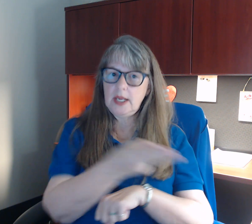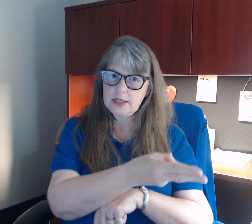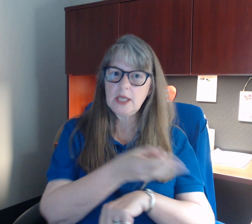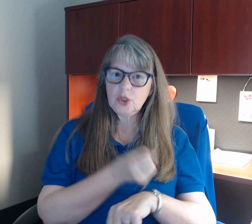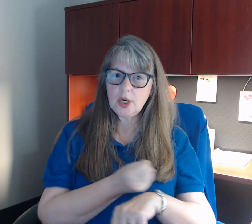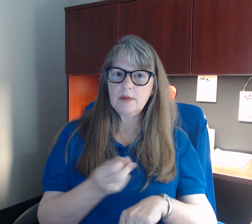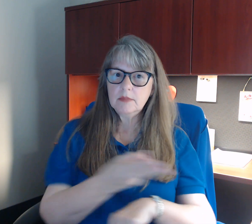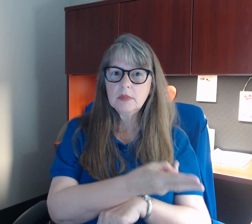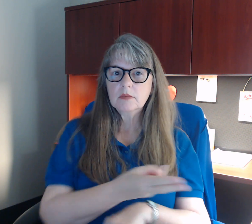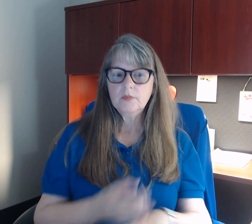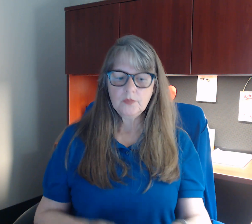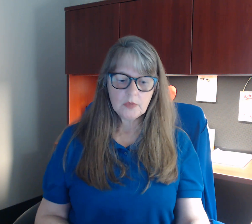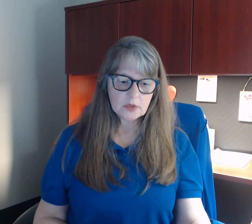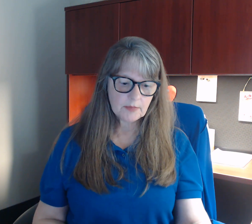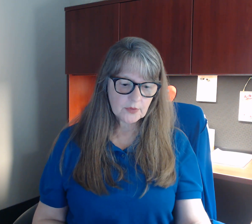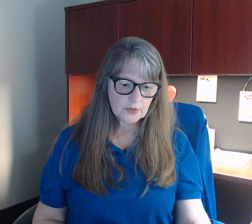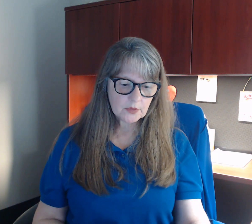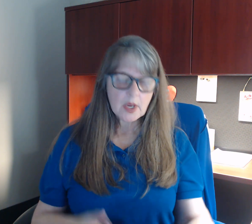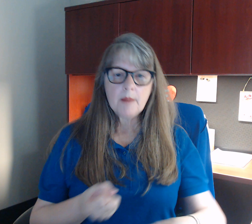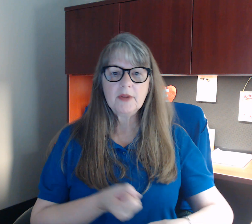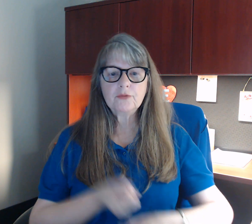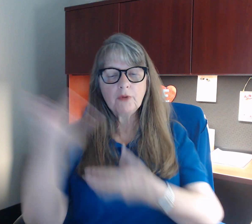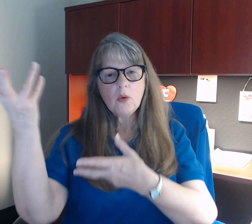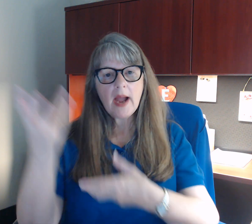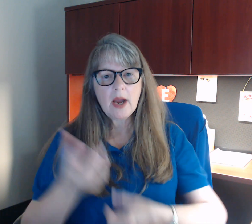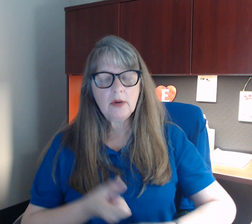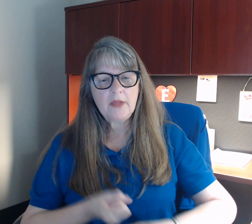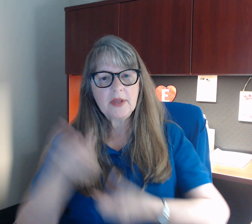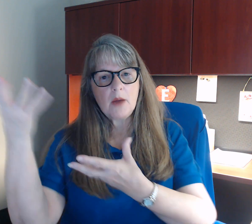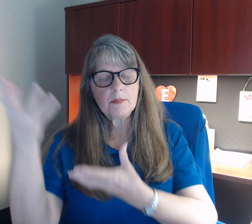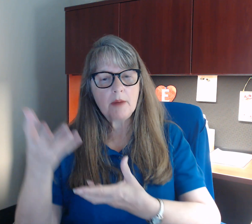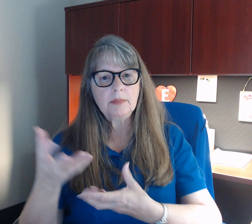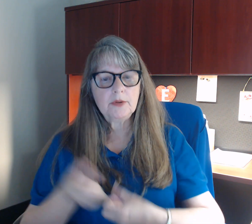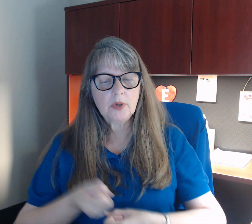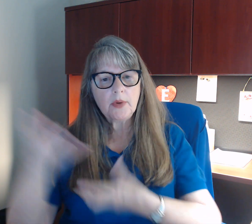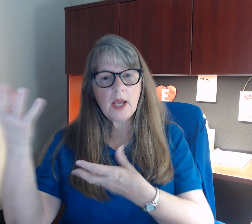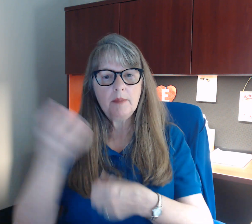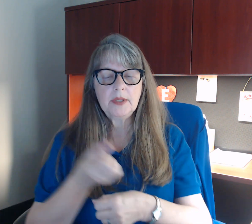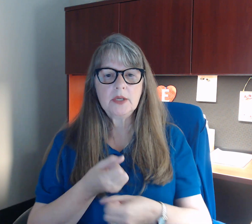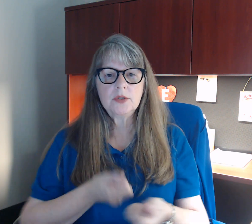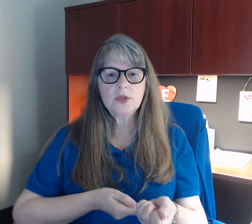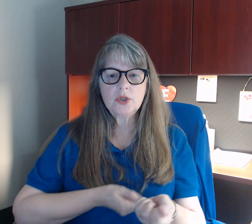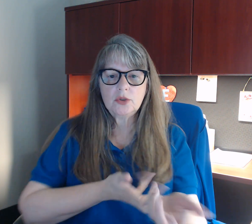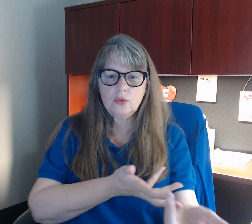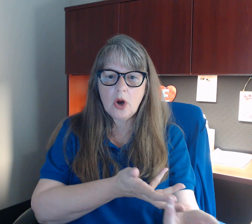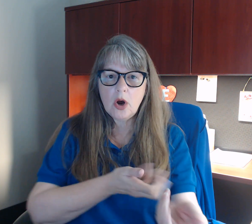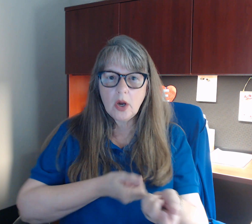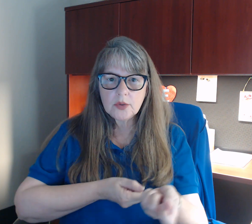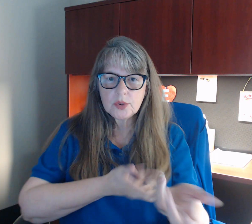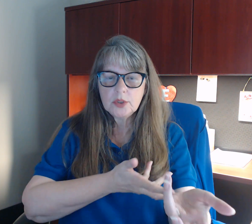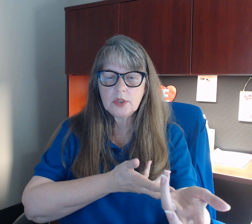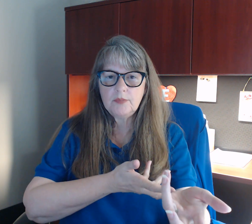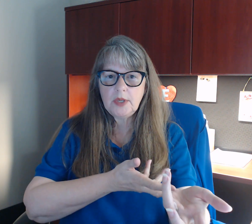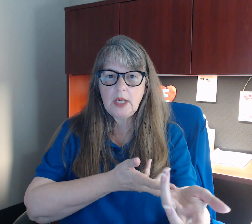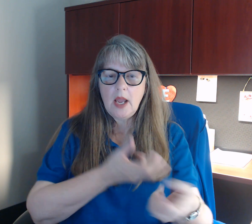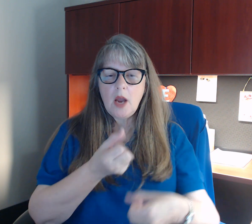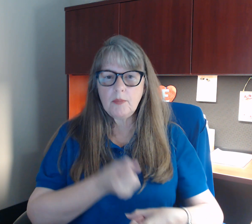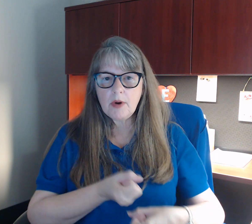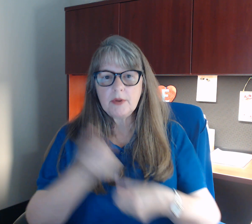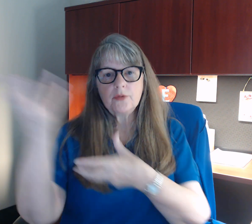hand shape. So both of those. But throw out, I think I would probably throw it up, because this is to cause something. I would probably throw